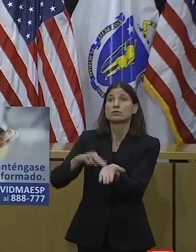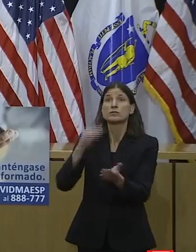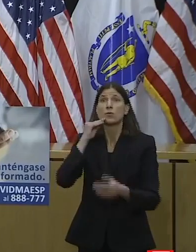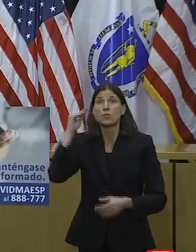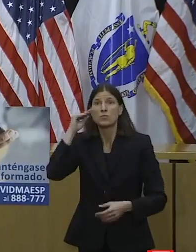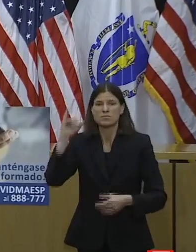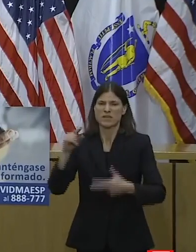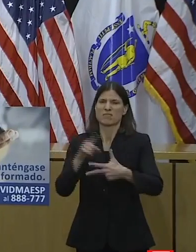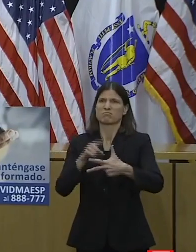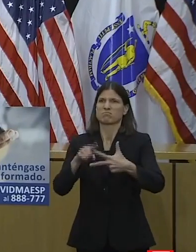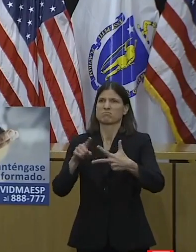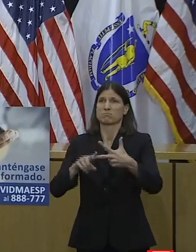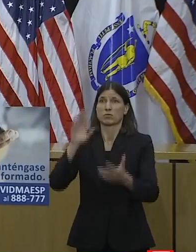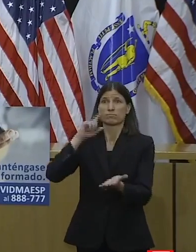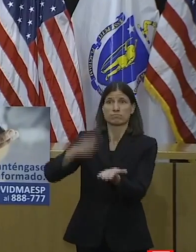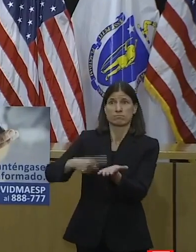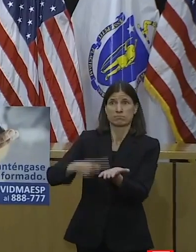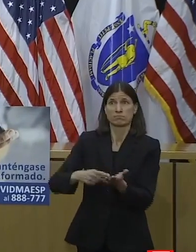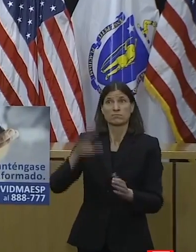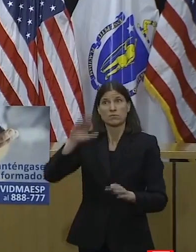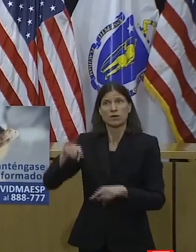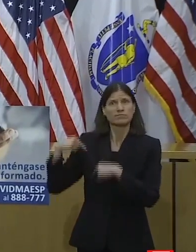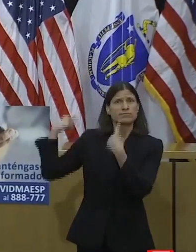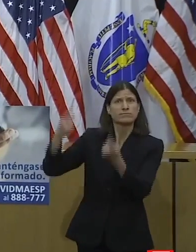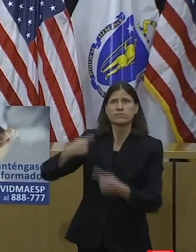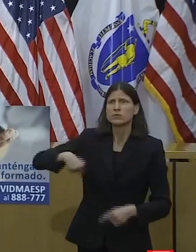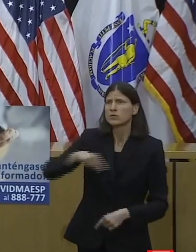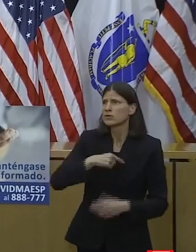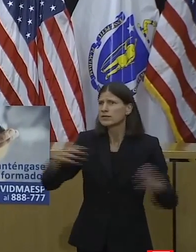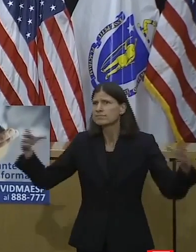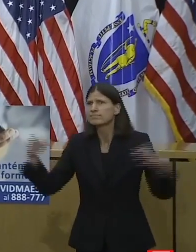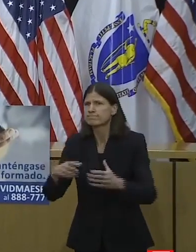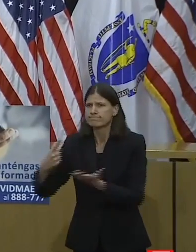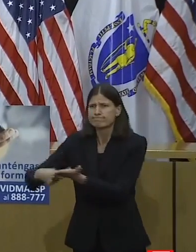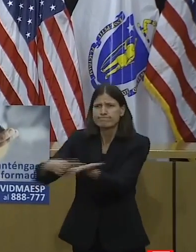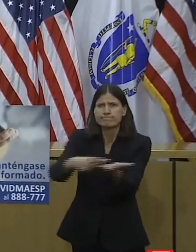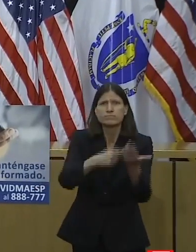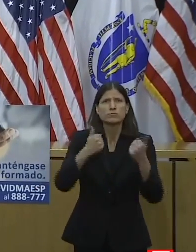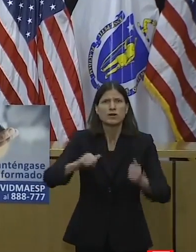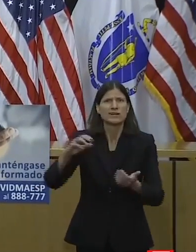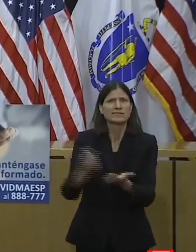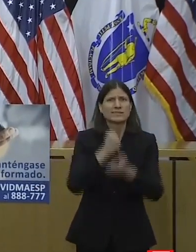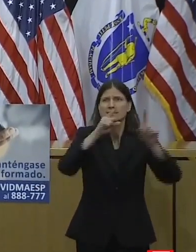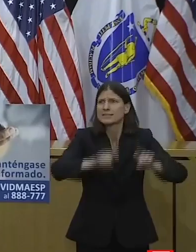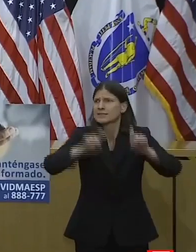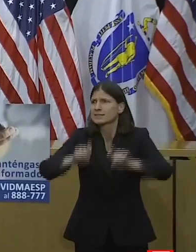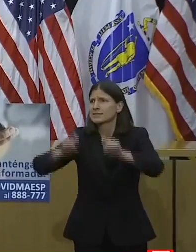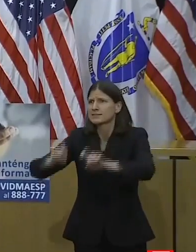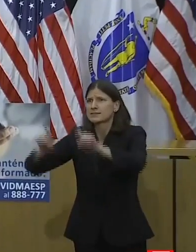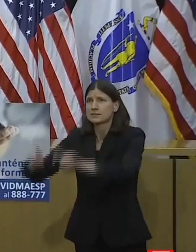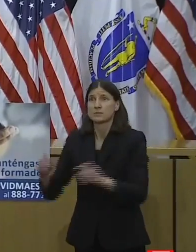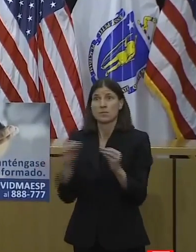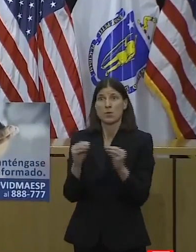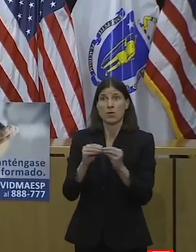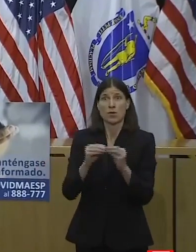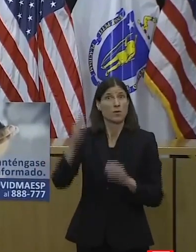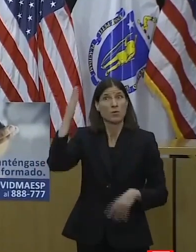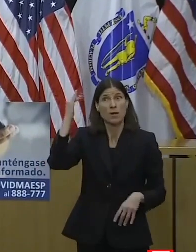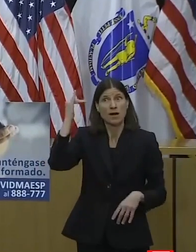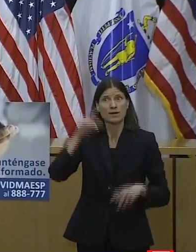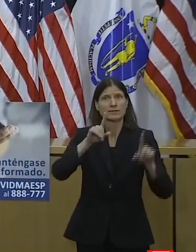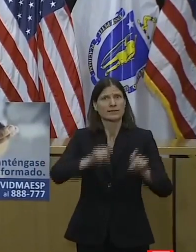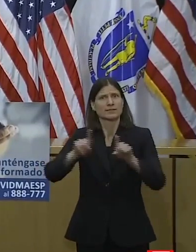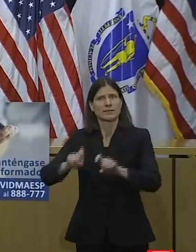to dramatically scale up our testing capacity, and that's because we believe testing is crucial not only to our current efforts